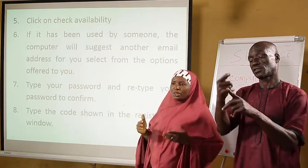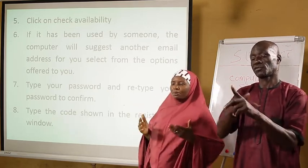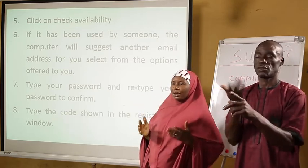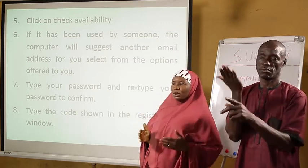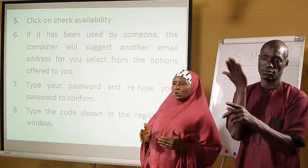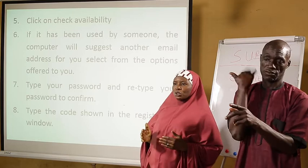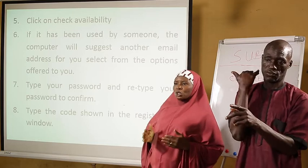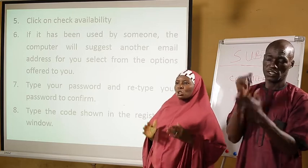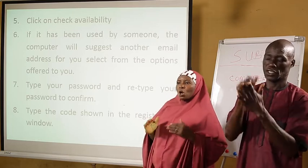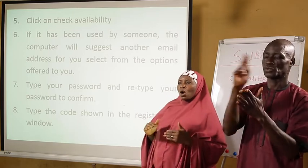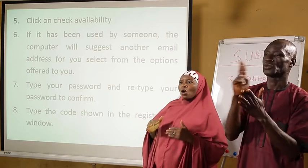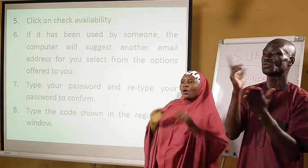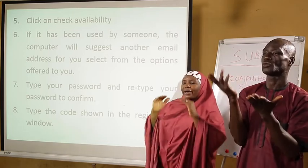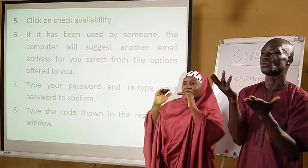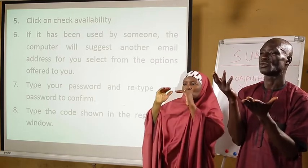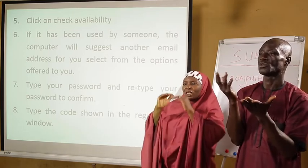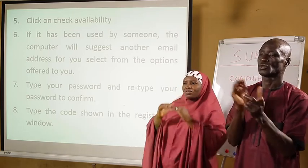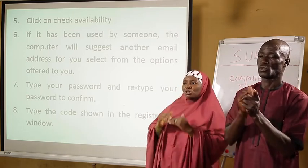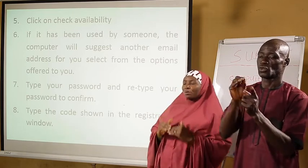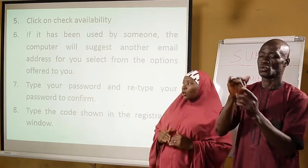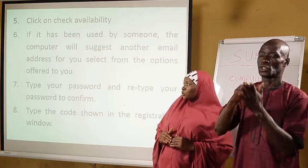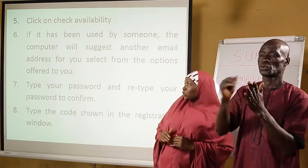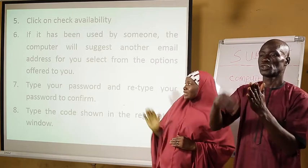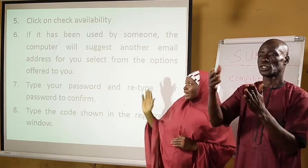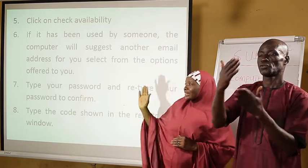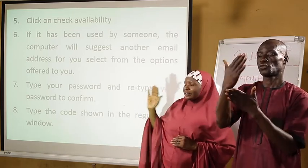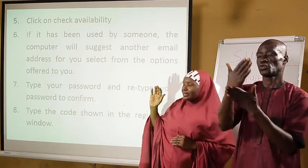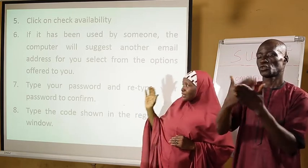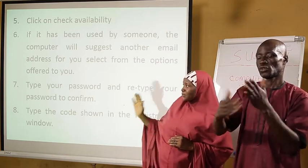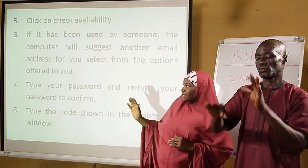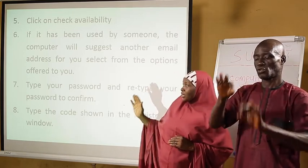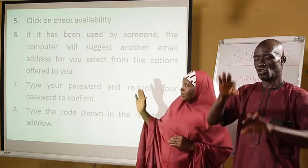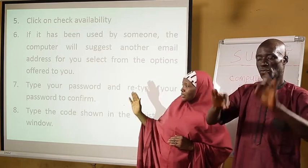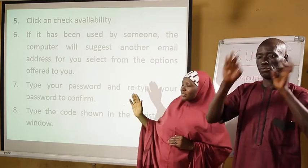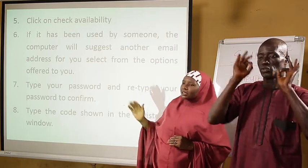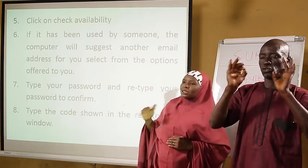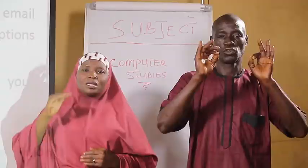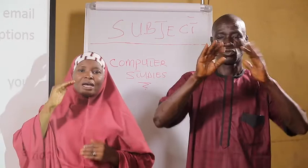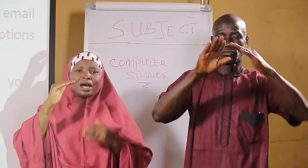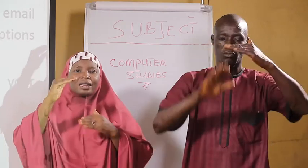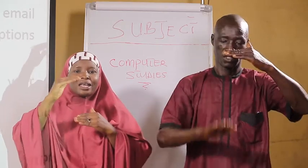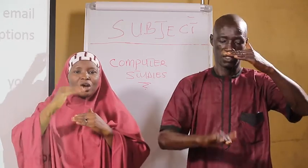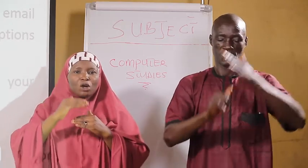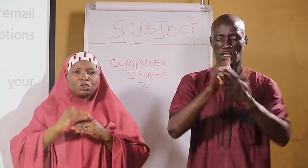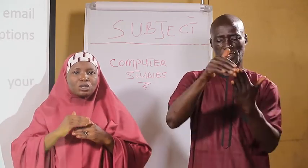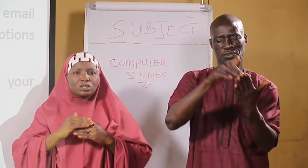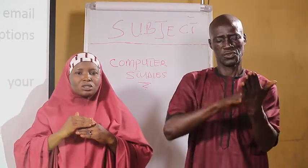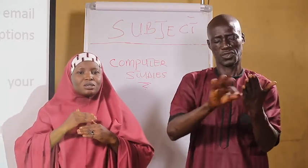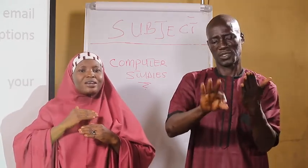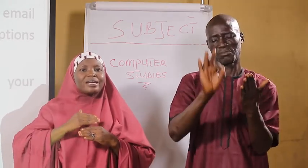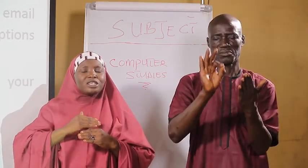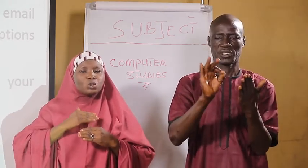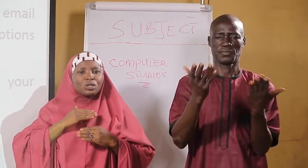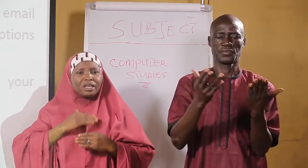previous one being used. Or it will give you some options like in the step 6 that there are